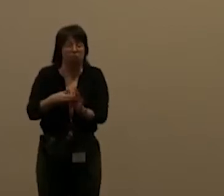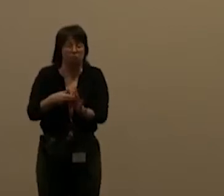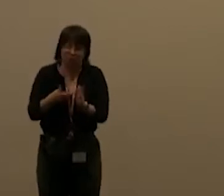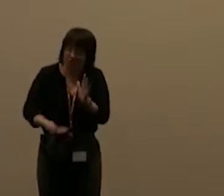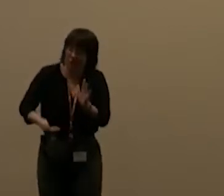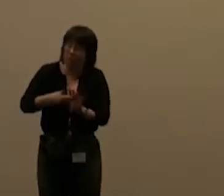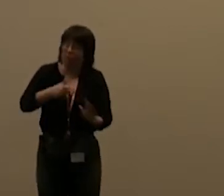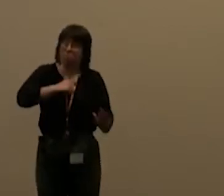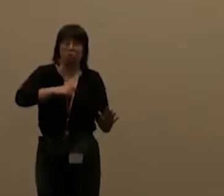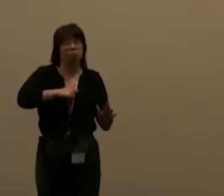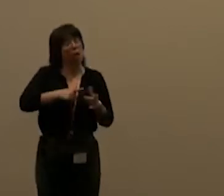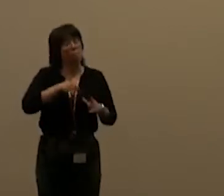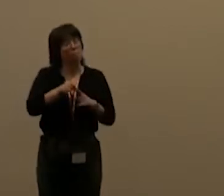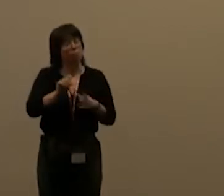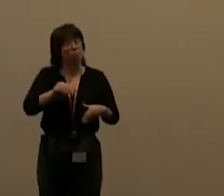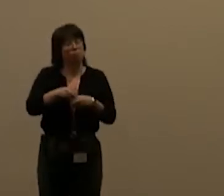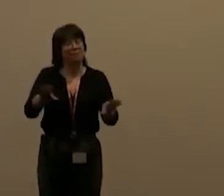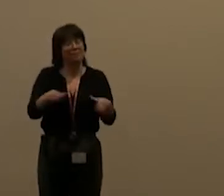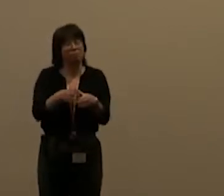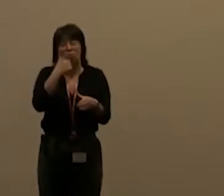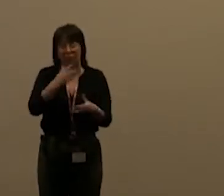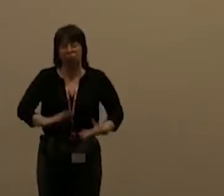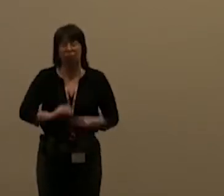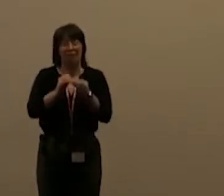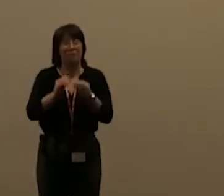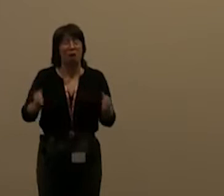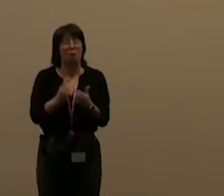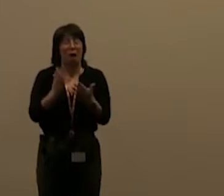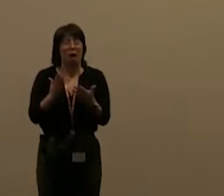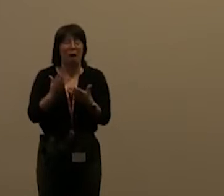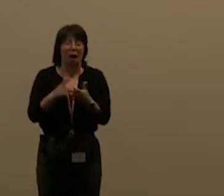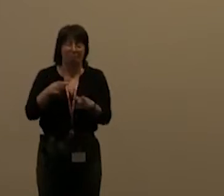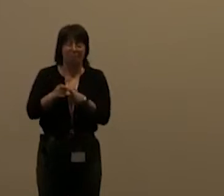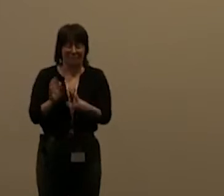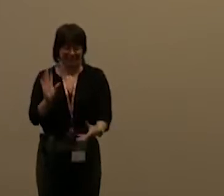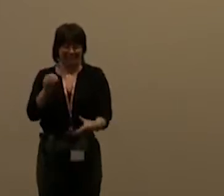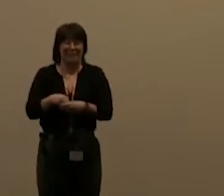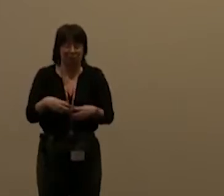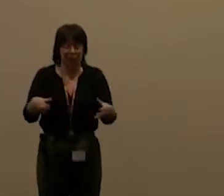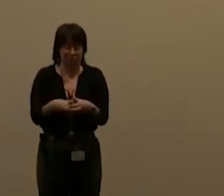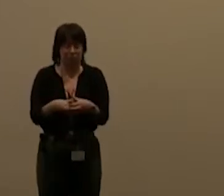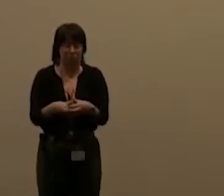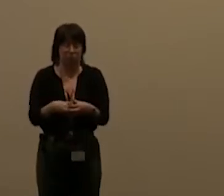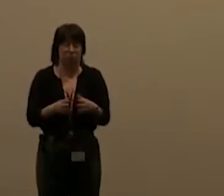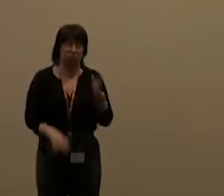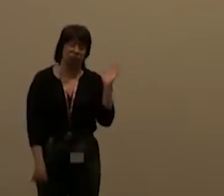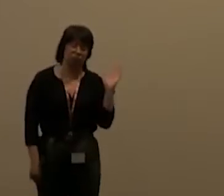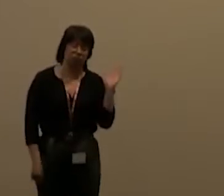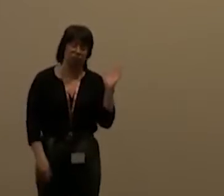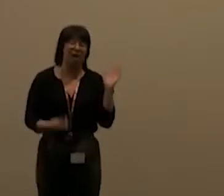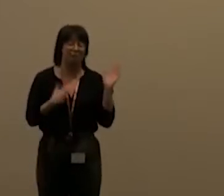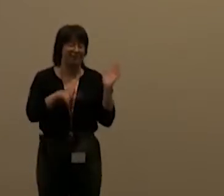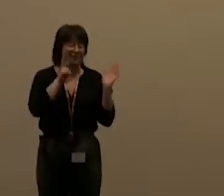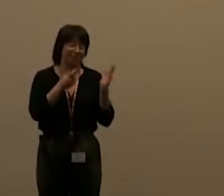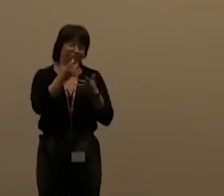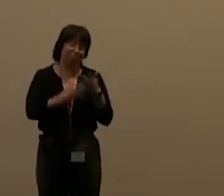a personal app into your Teams so that you can create Power Apps directly inside of Teams. So from here, you see I built quite a few